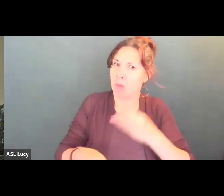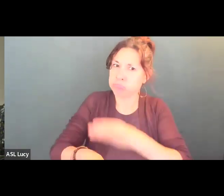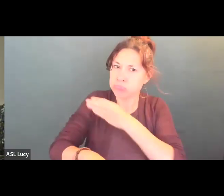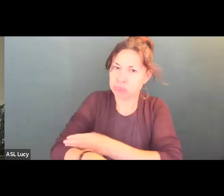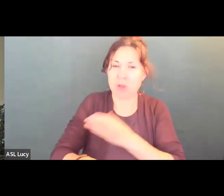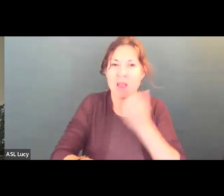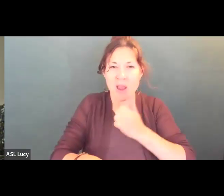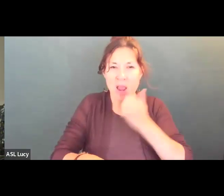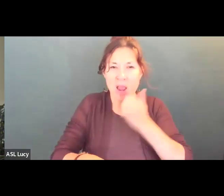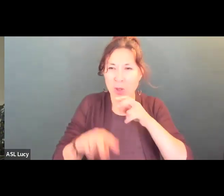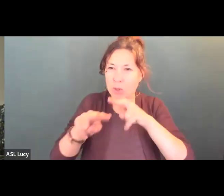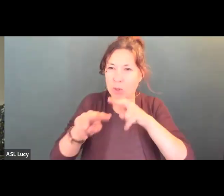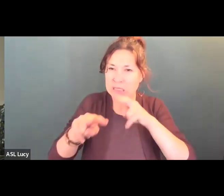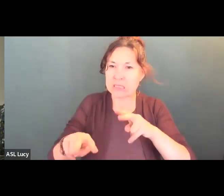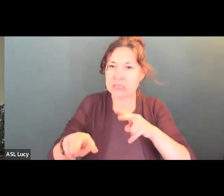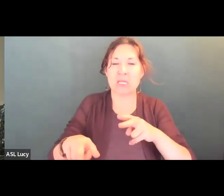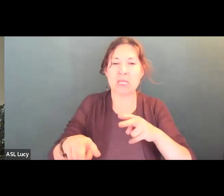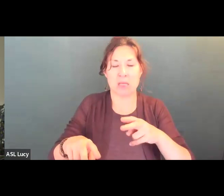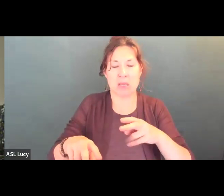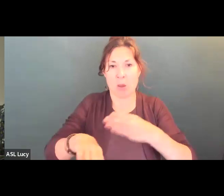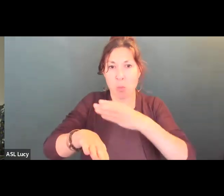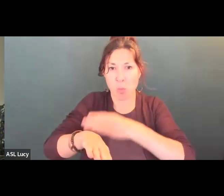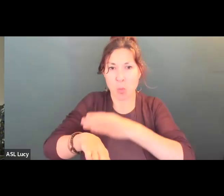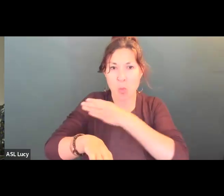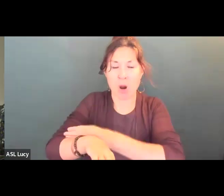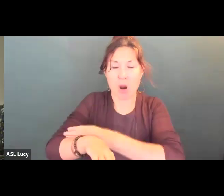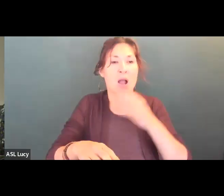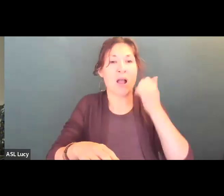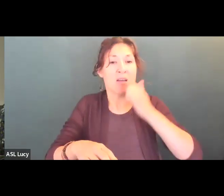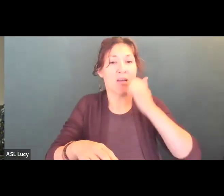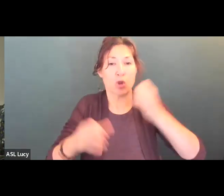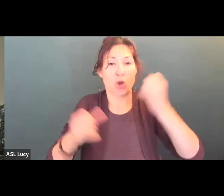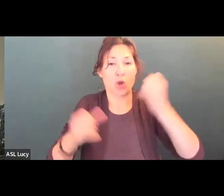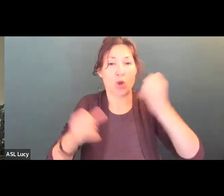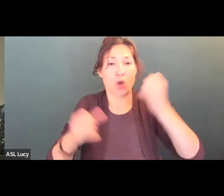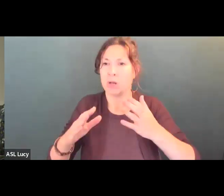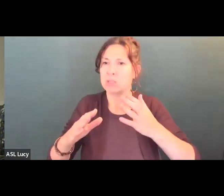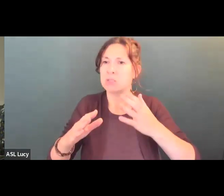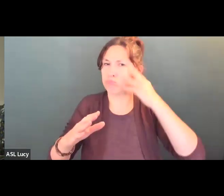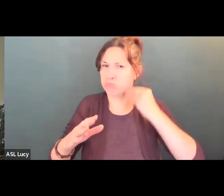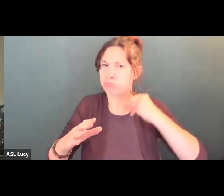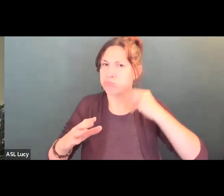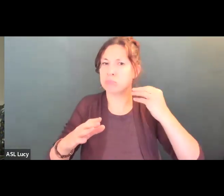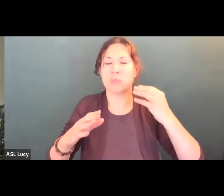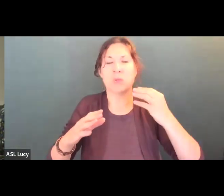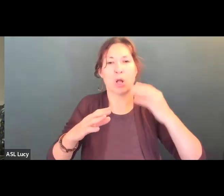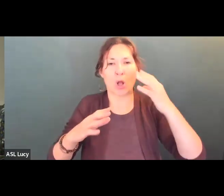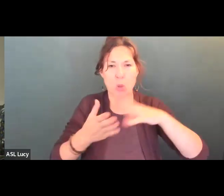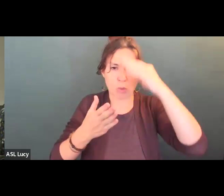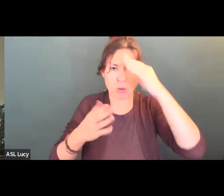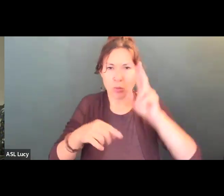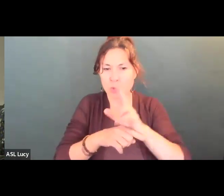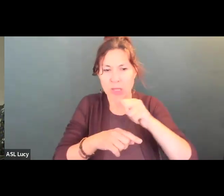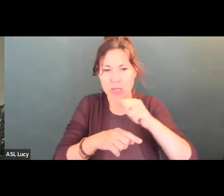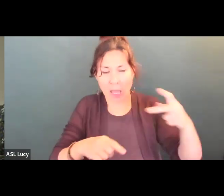Each day, the drivers become more familiar in using the app. We anticipate continuing to make steady improvements in the